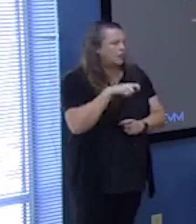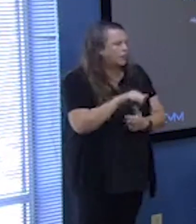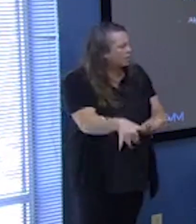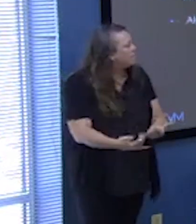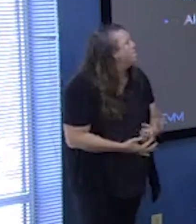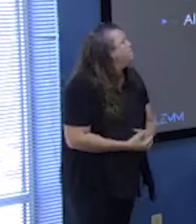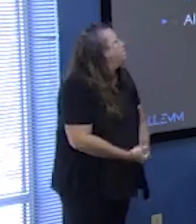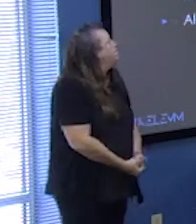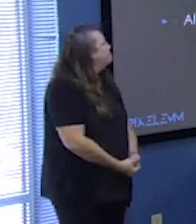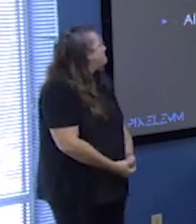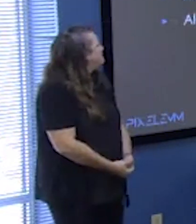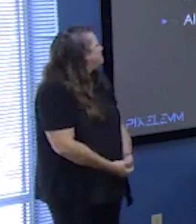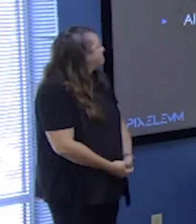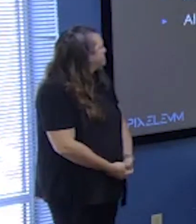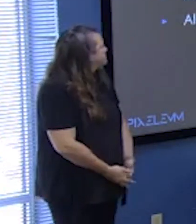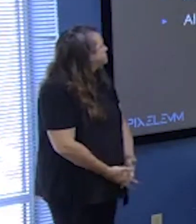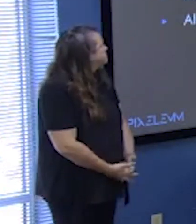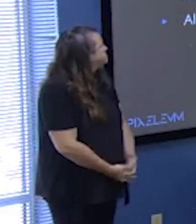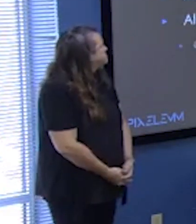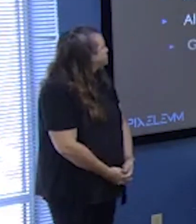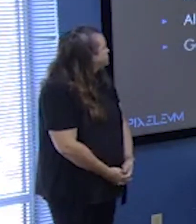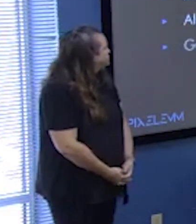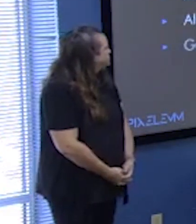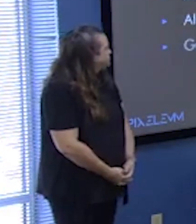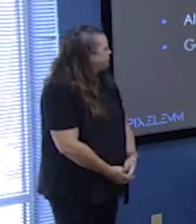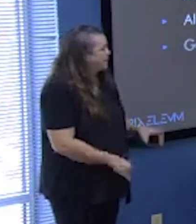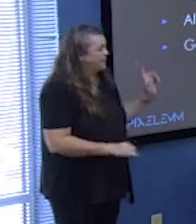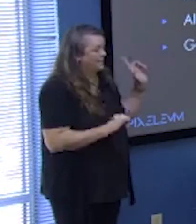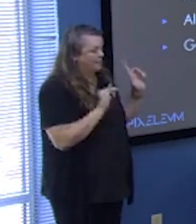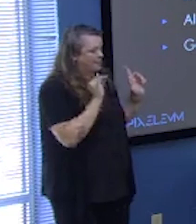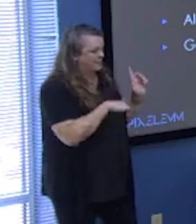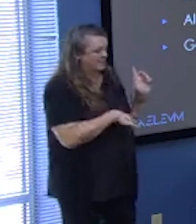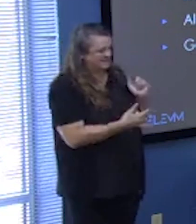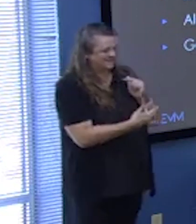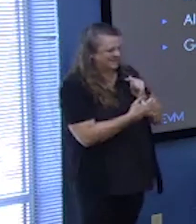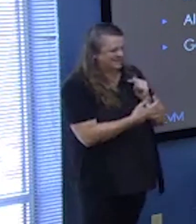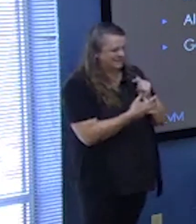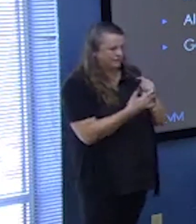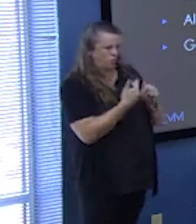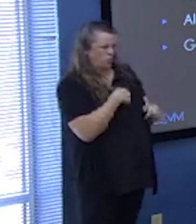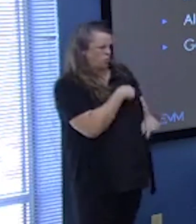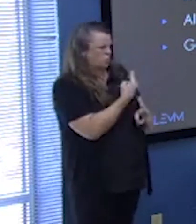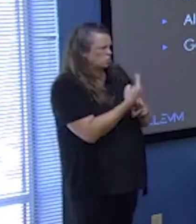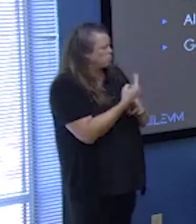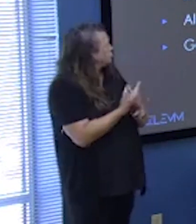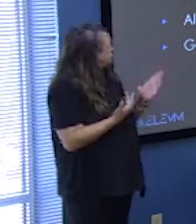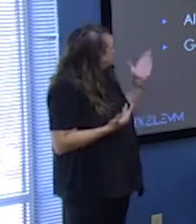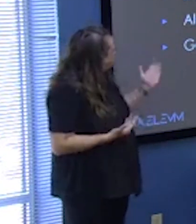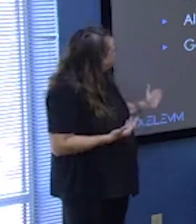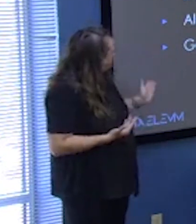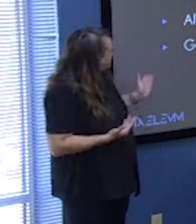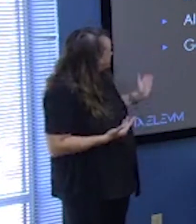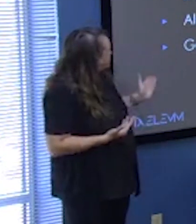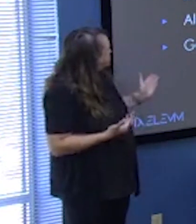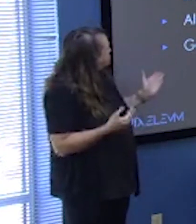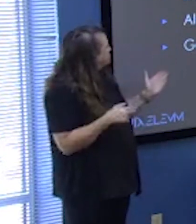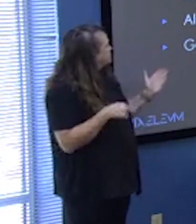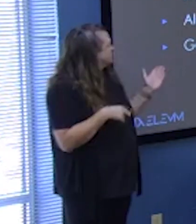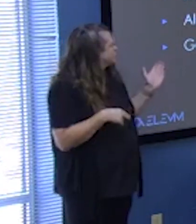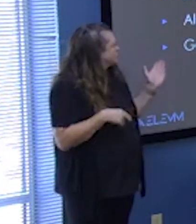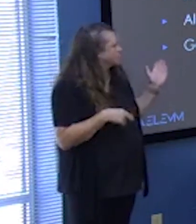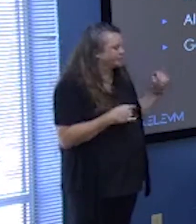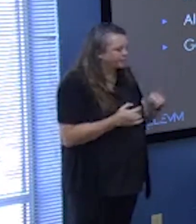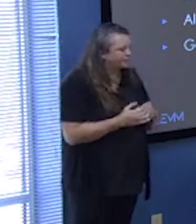Now, this is where our tech stack, these are things that we use: Next.js, Algolia, Google